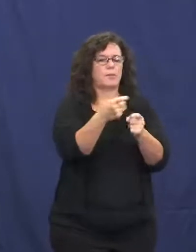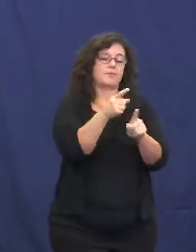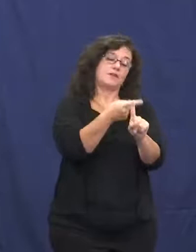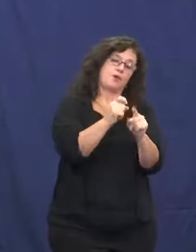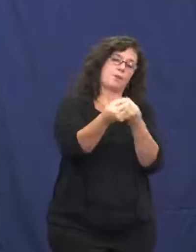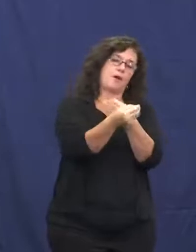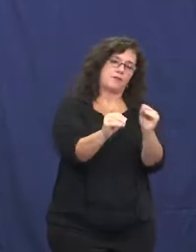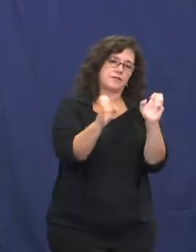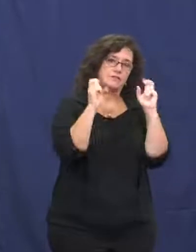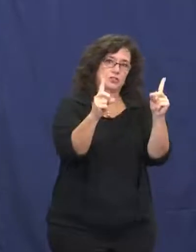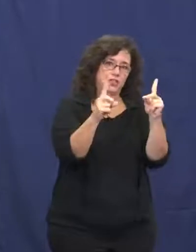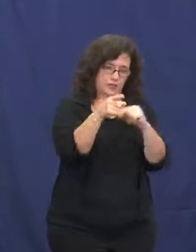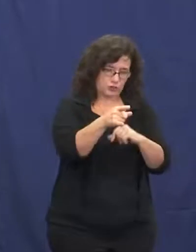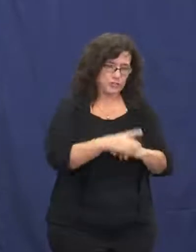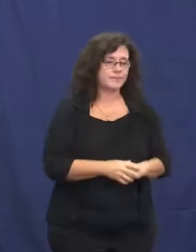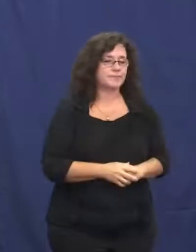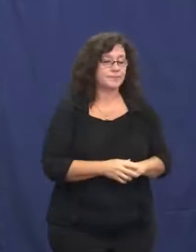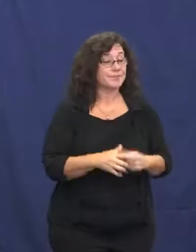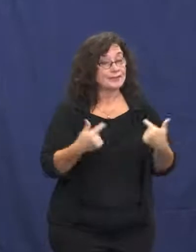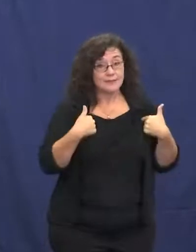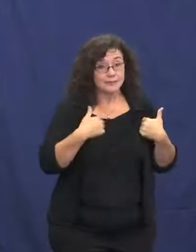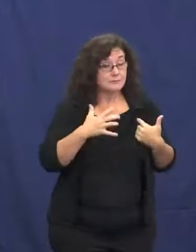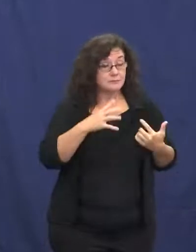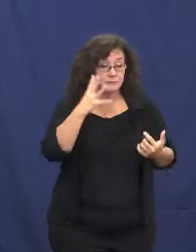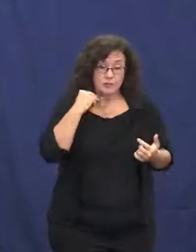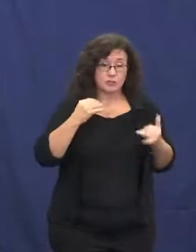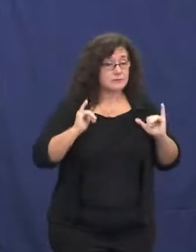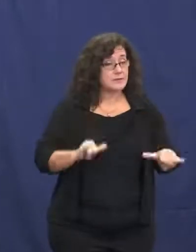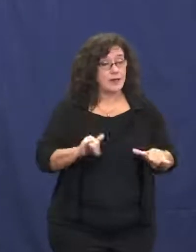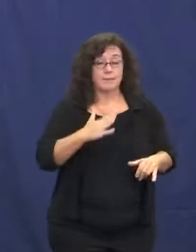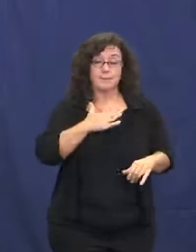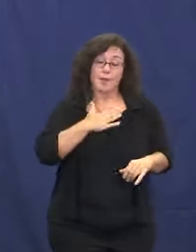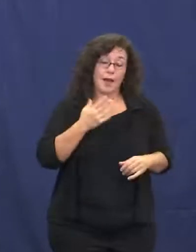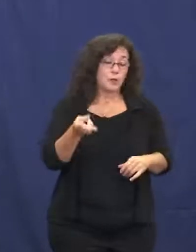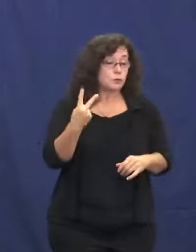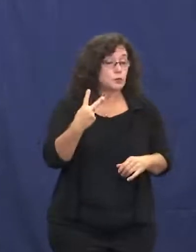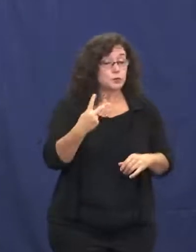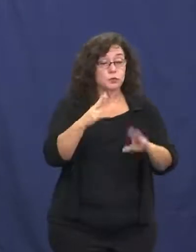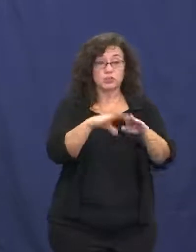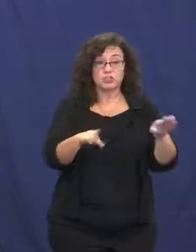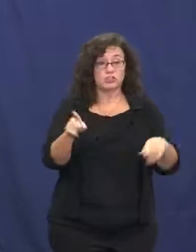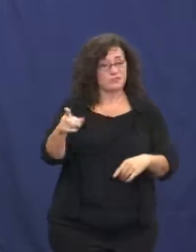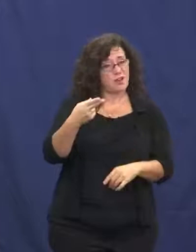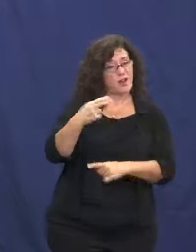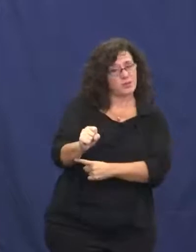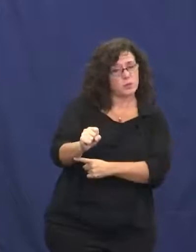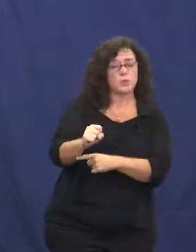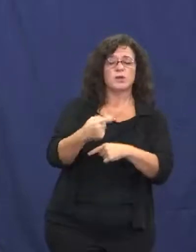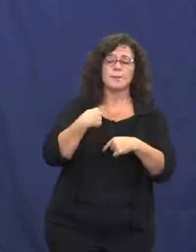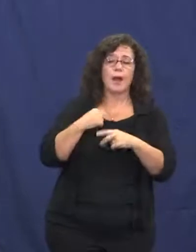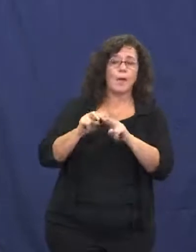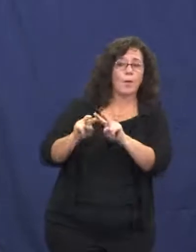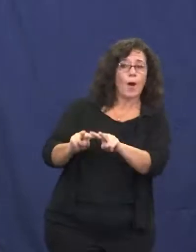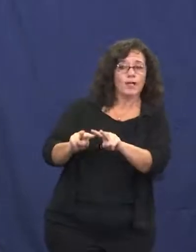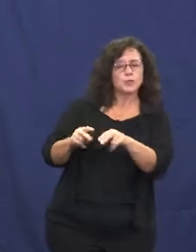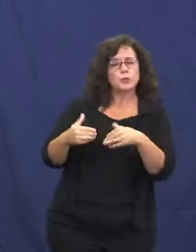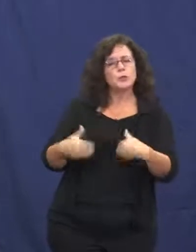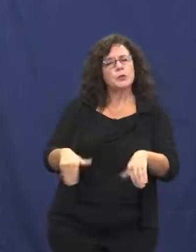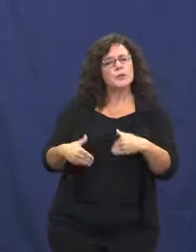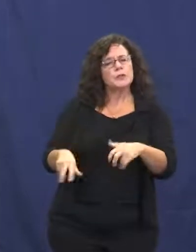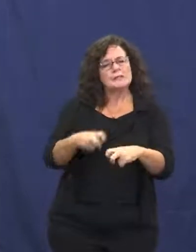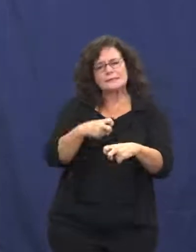there, I can empathize. I have 2 in high school, and it is extremely hard to ensure